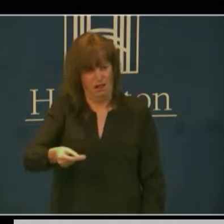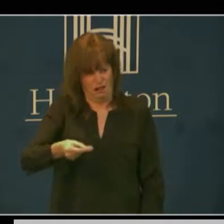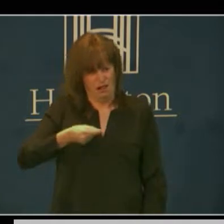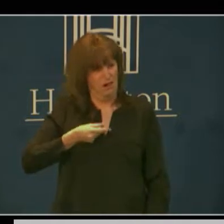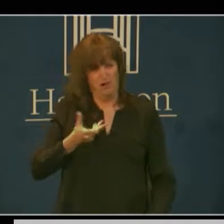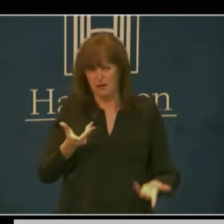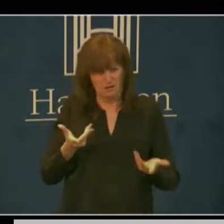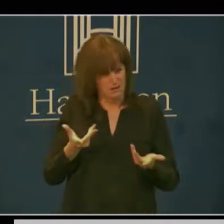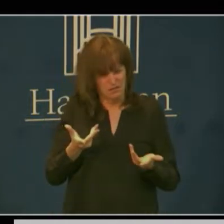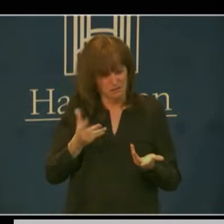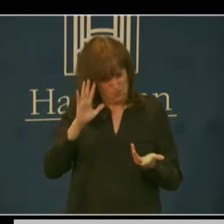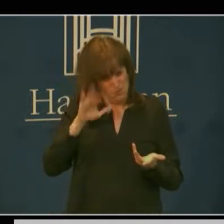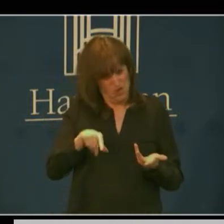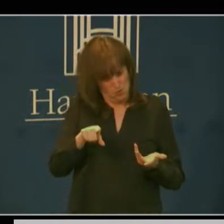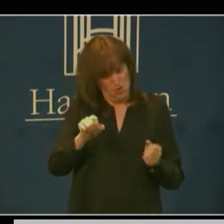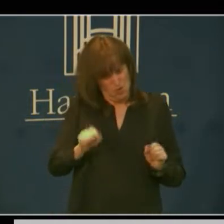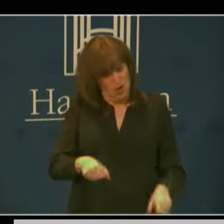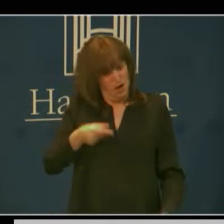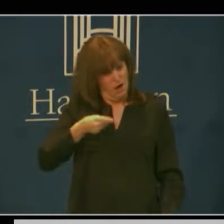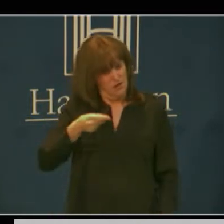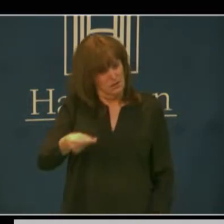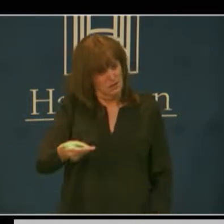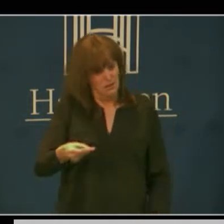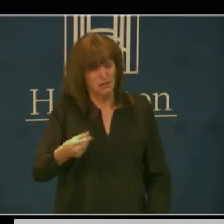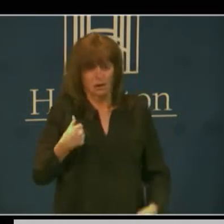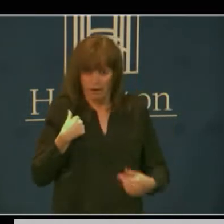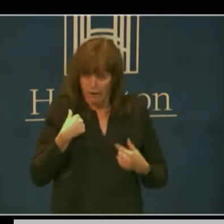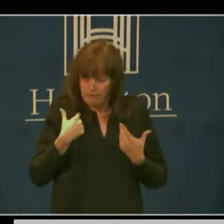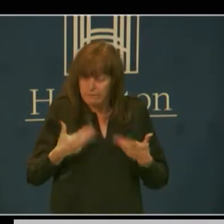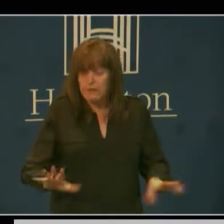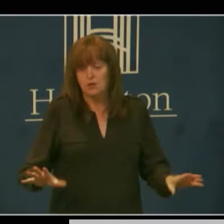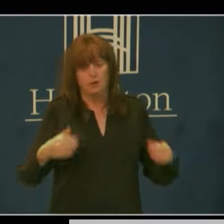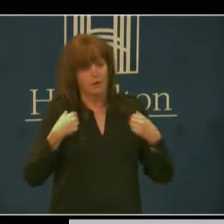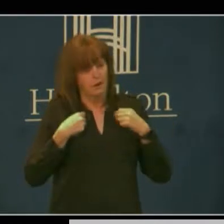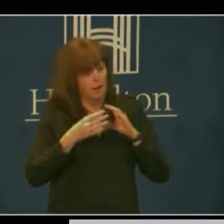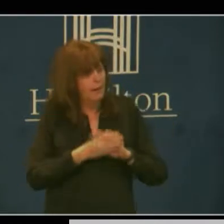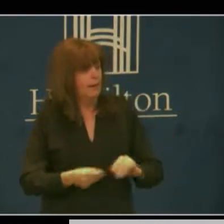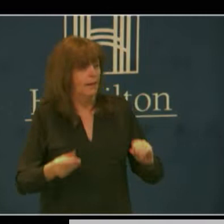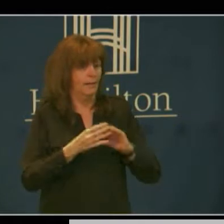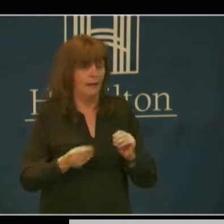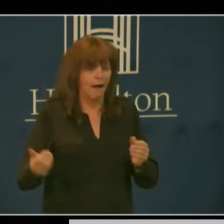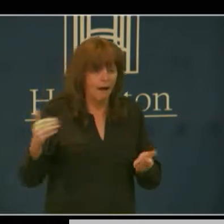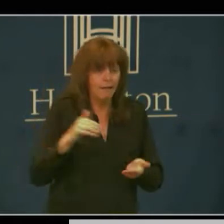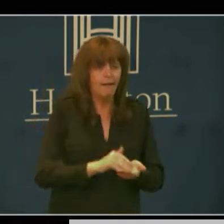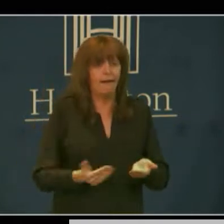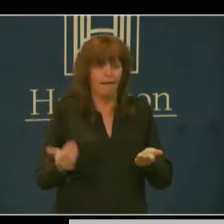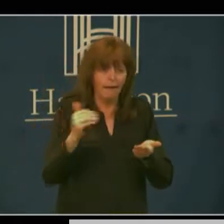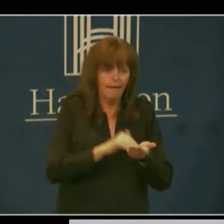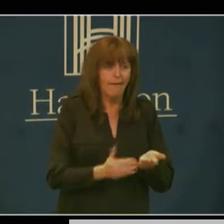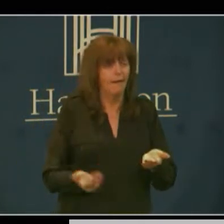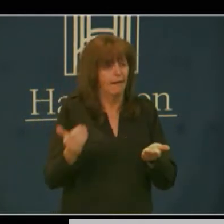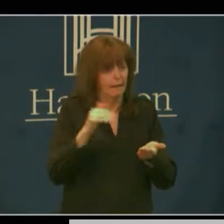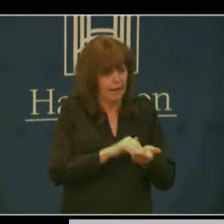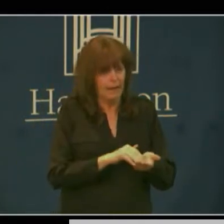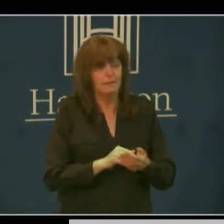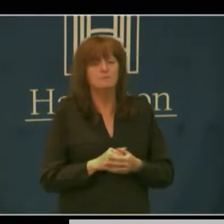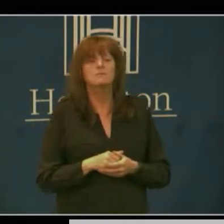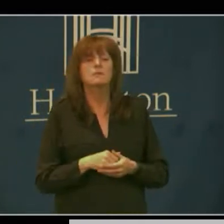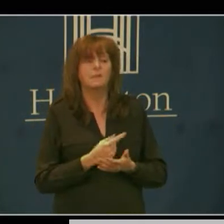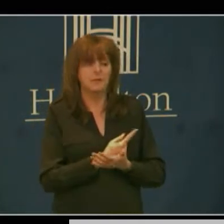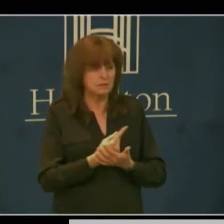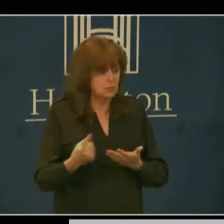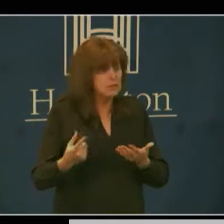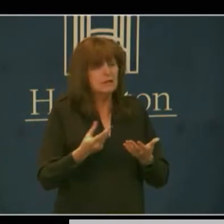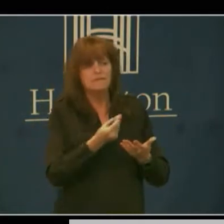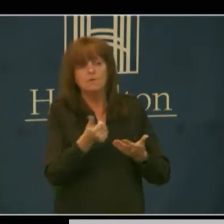said that, a number of closures of note has happened in the past week. We've closed Albion Falls, including the parking